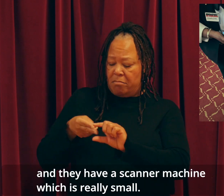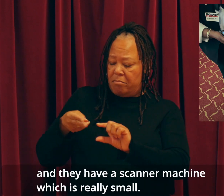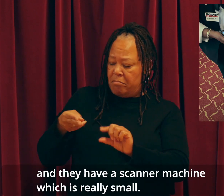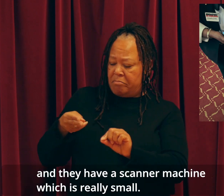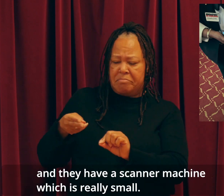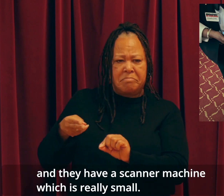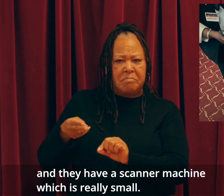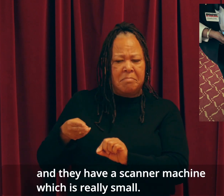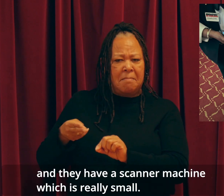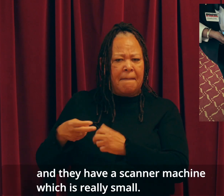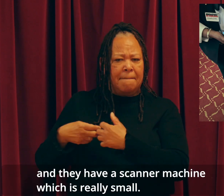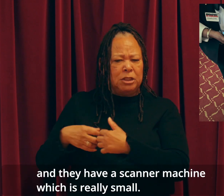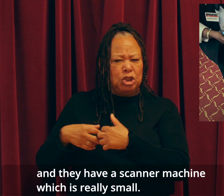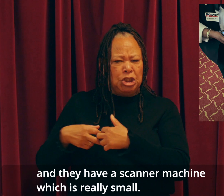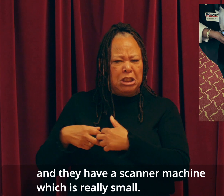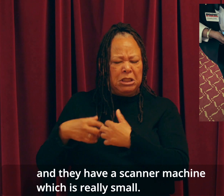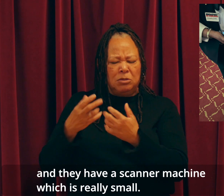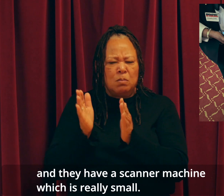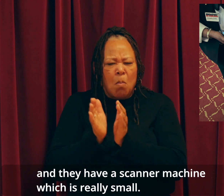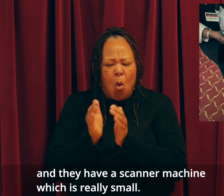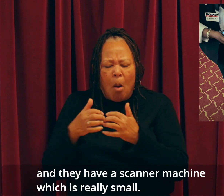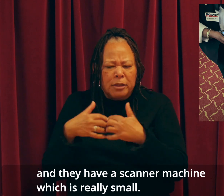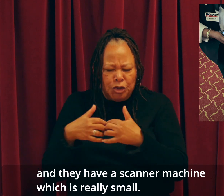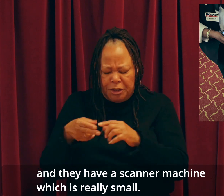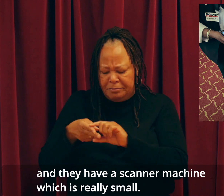And they have a scanner machine, which is really small.